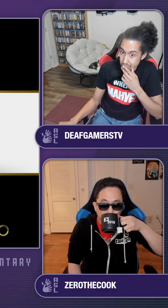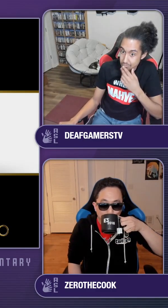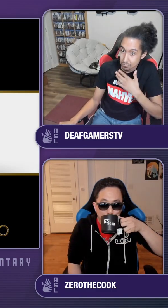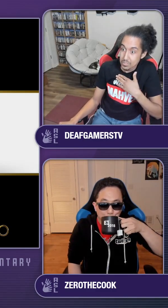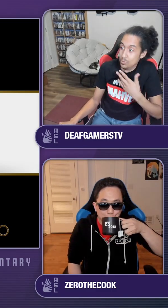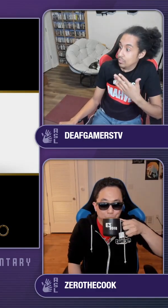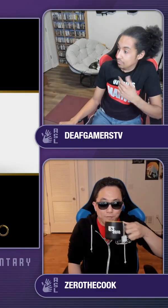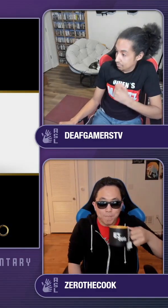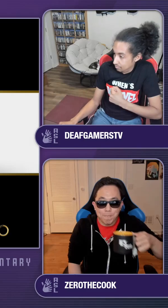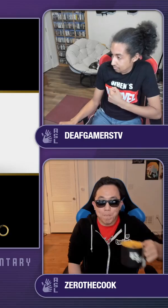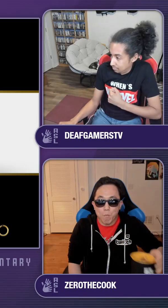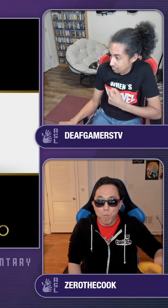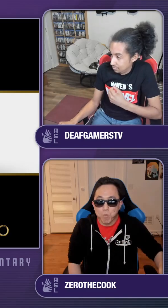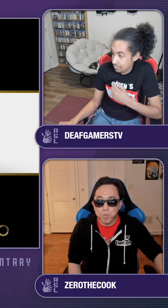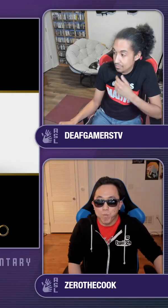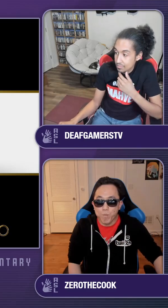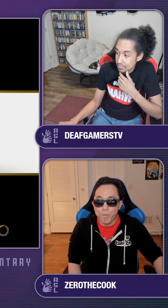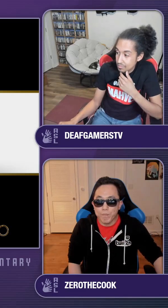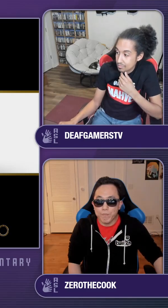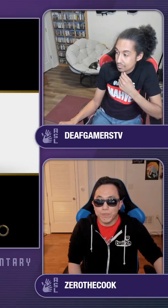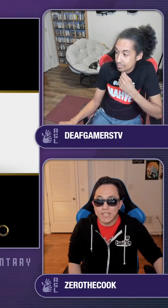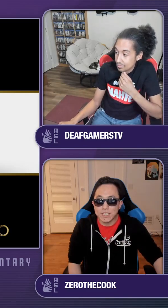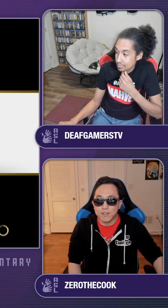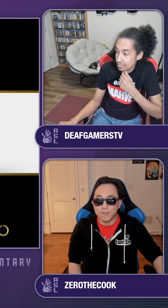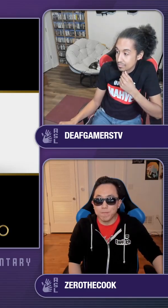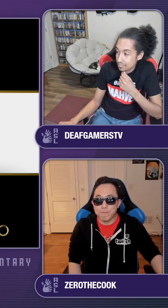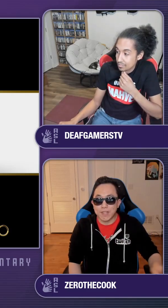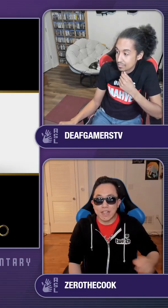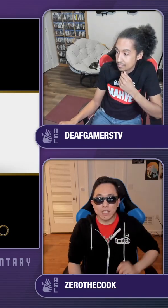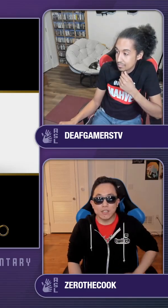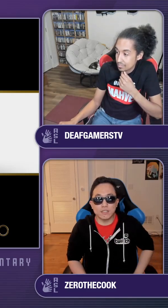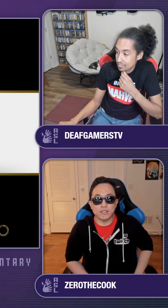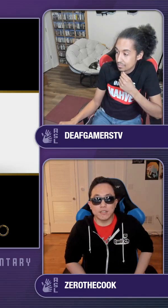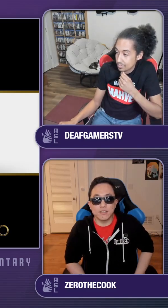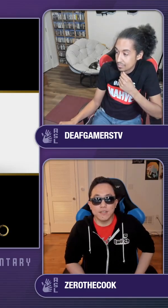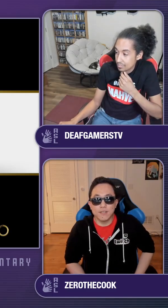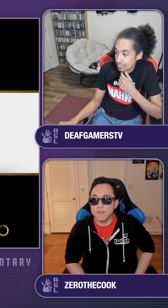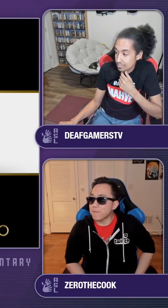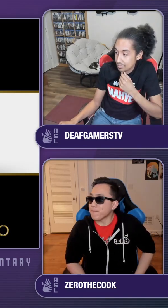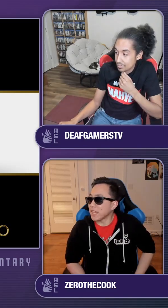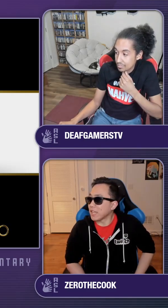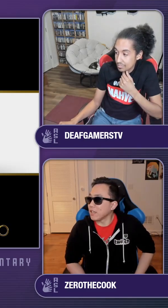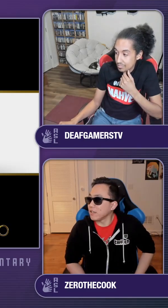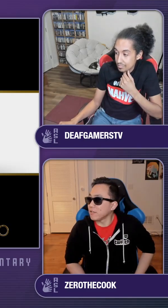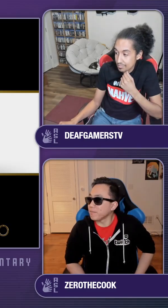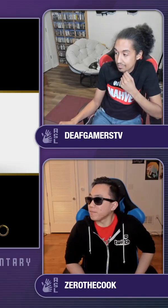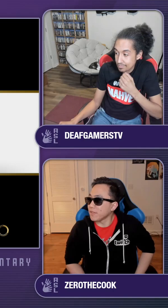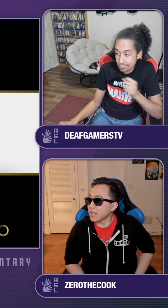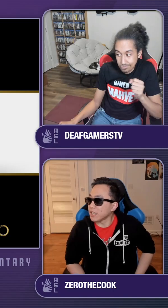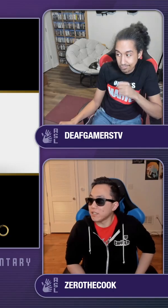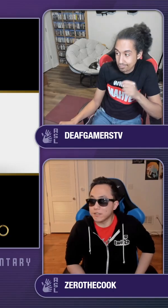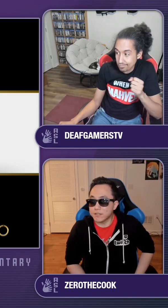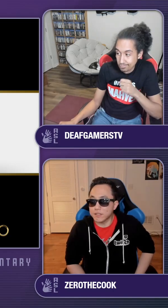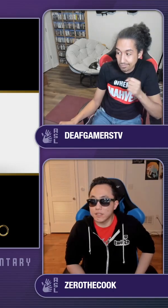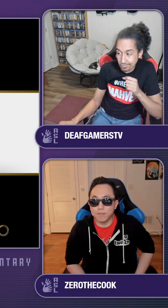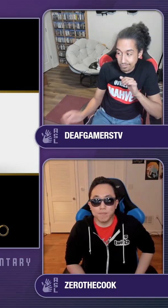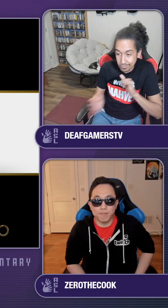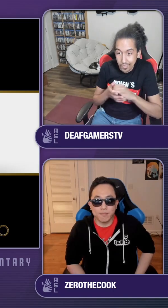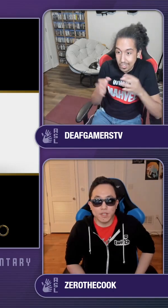that what it was? That's what it was in Street Fighter 4. You could throw the claw and the mask off, but the mask needed meter.